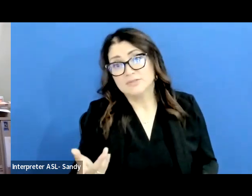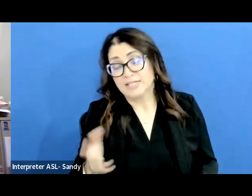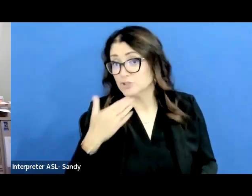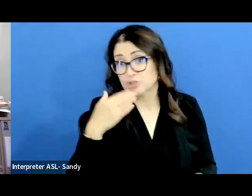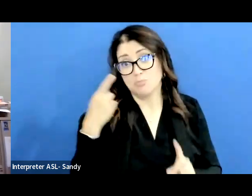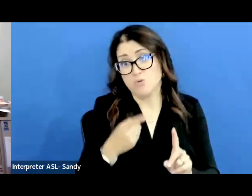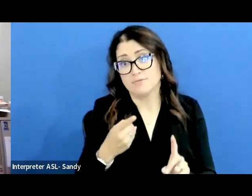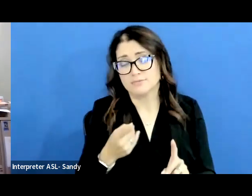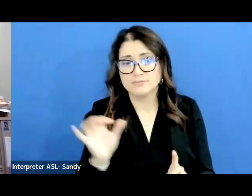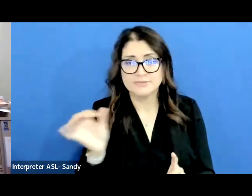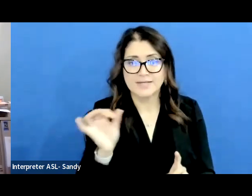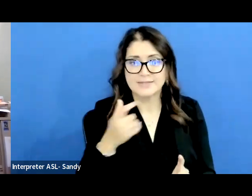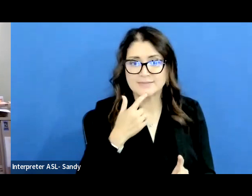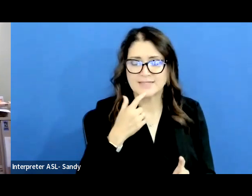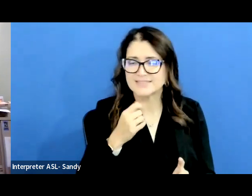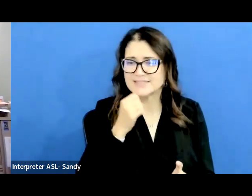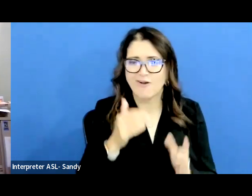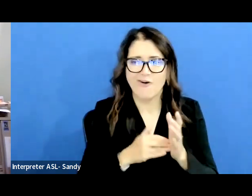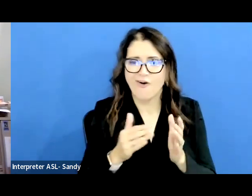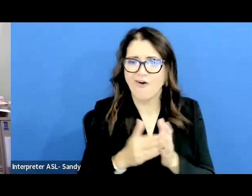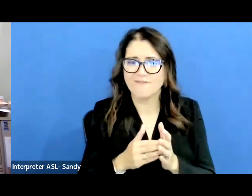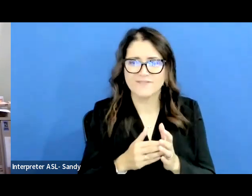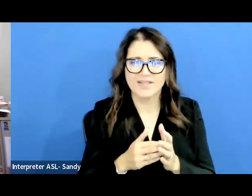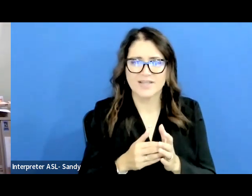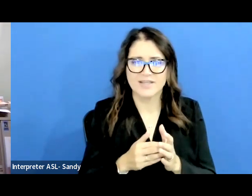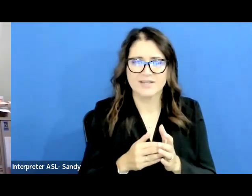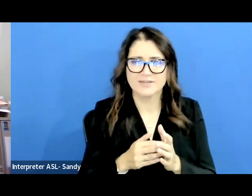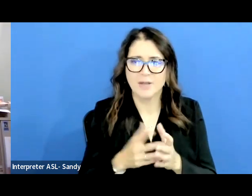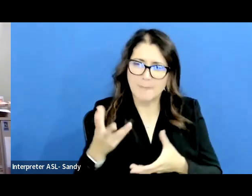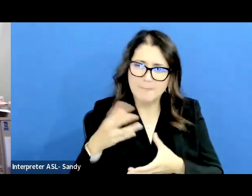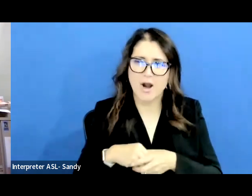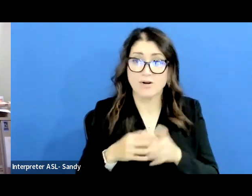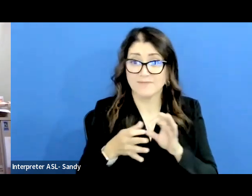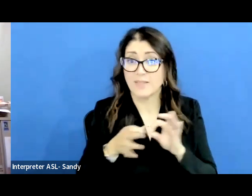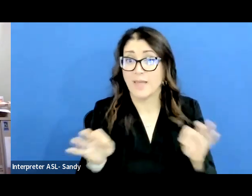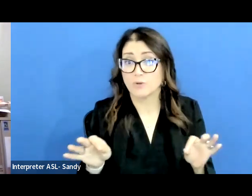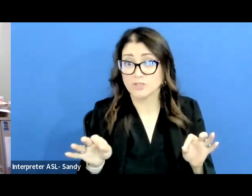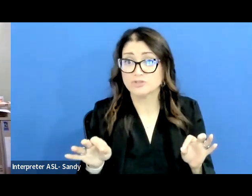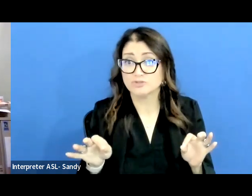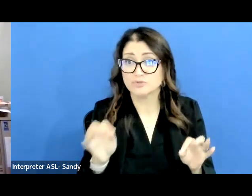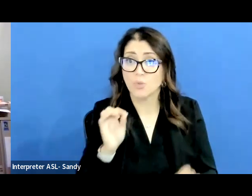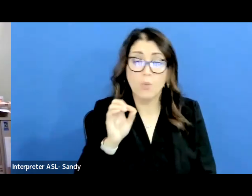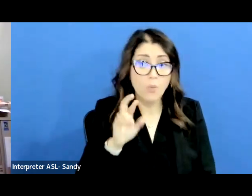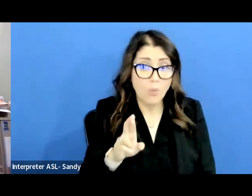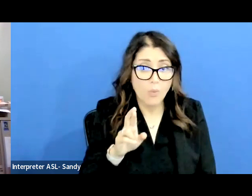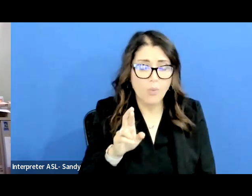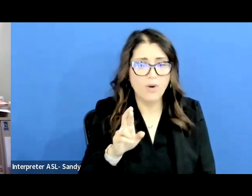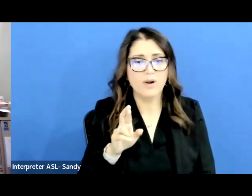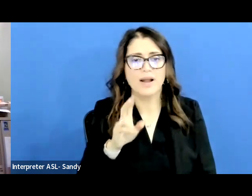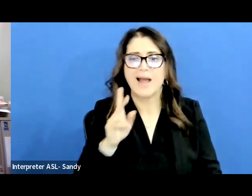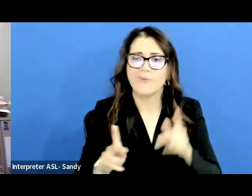something that it's not really part of the language or a way that people want